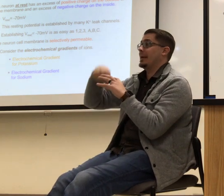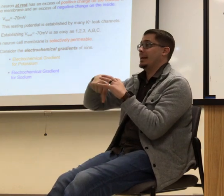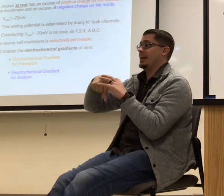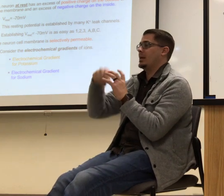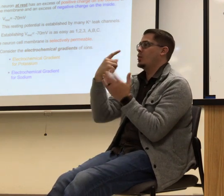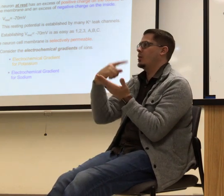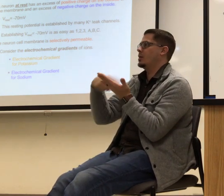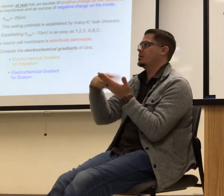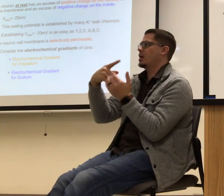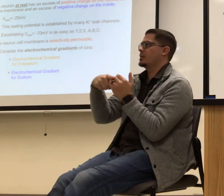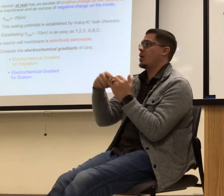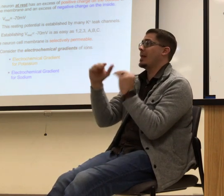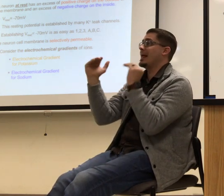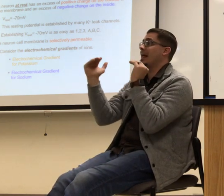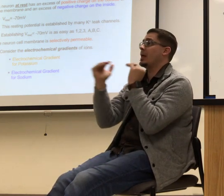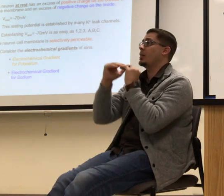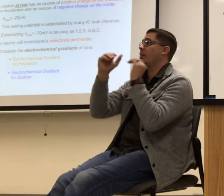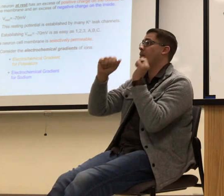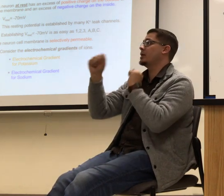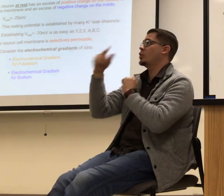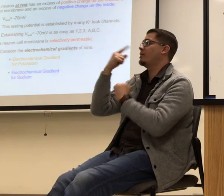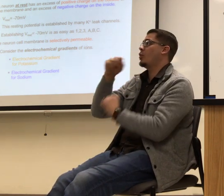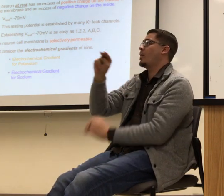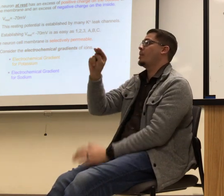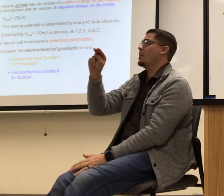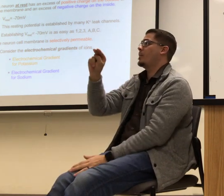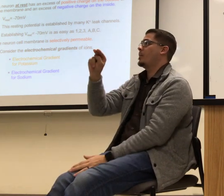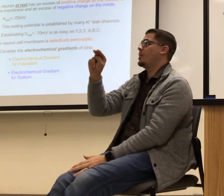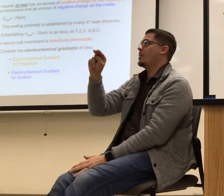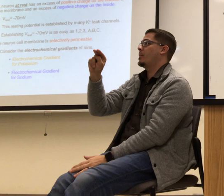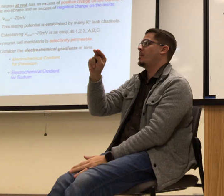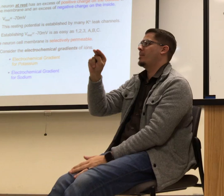the equilibrium potential for potassium.